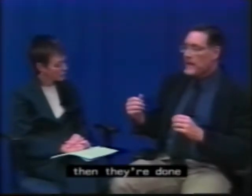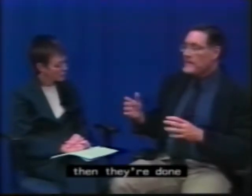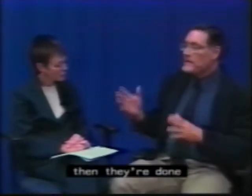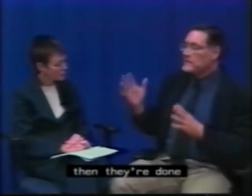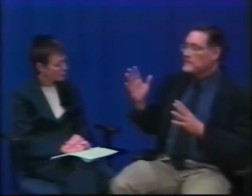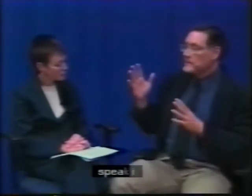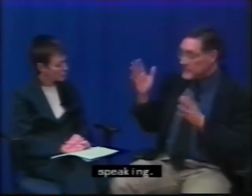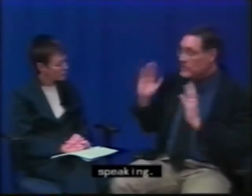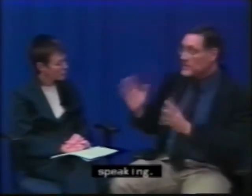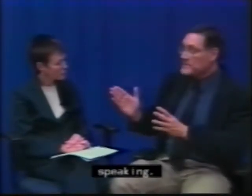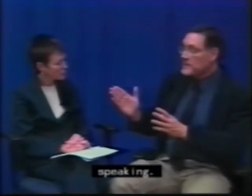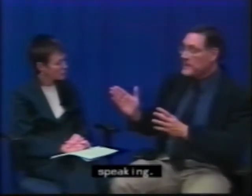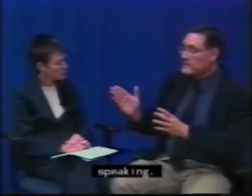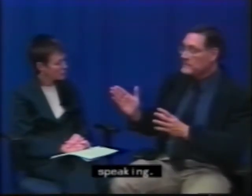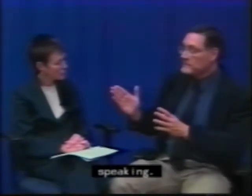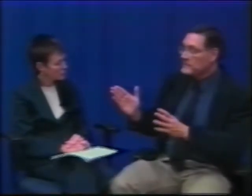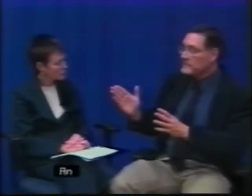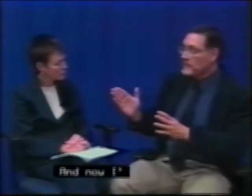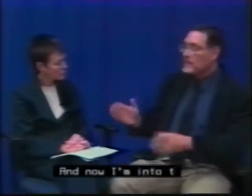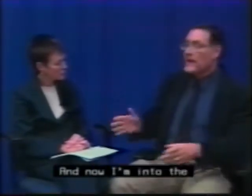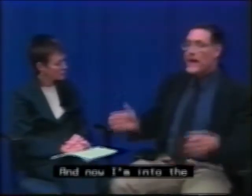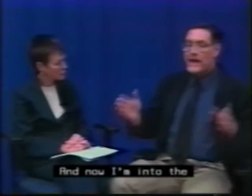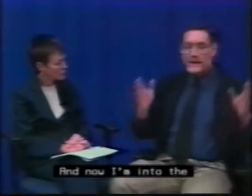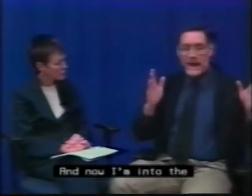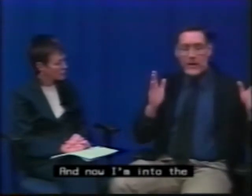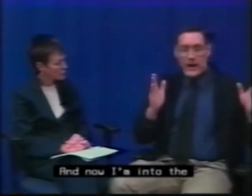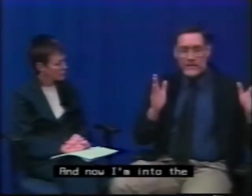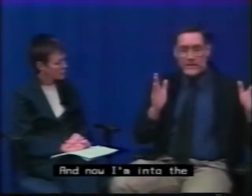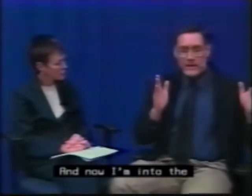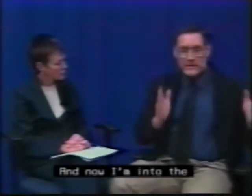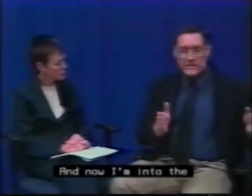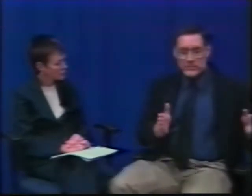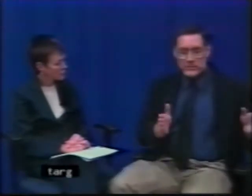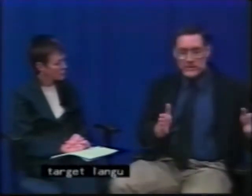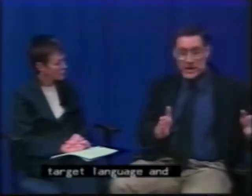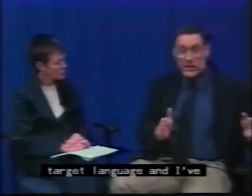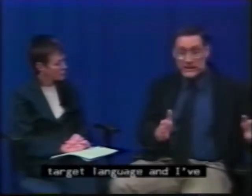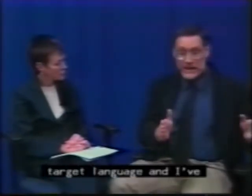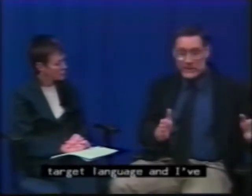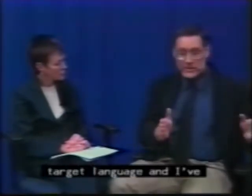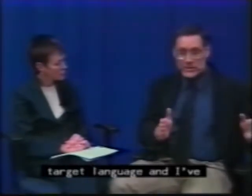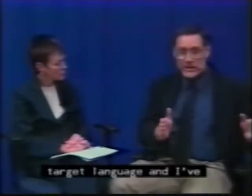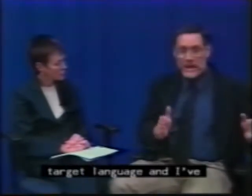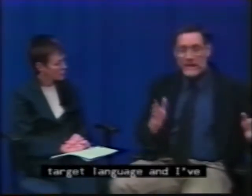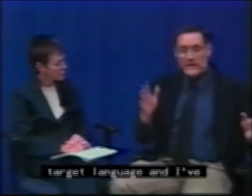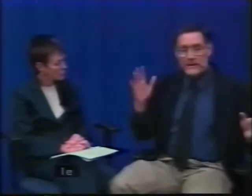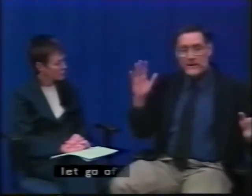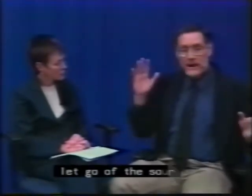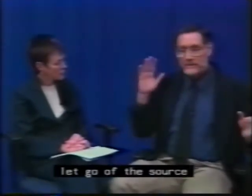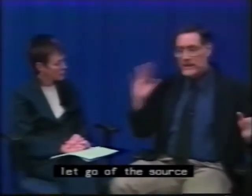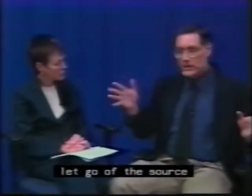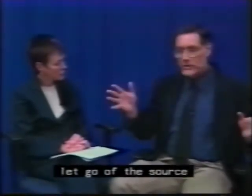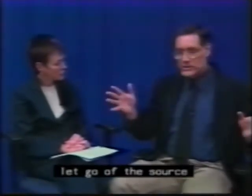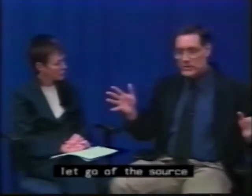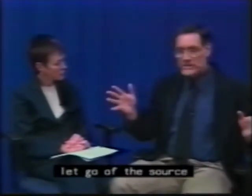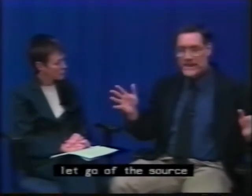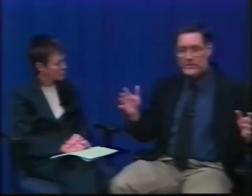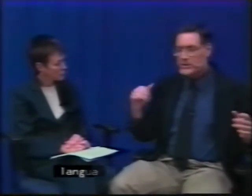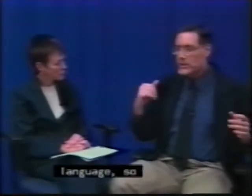then they're done speaking. And now I'm into the target language, and I've let go of the source language. So I'm